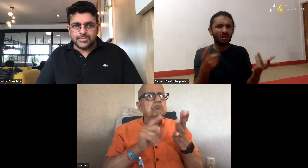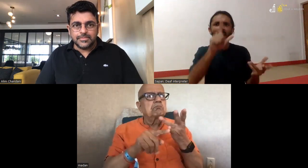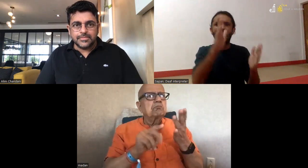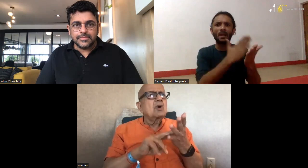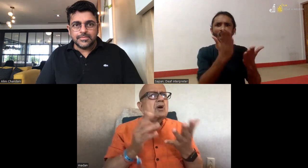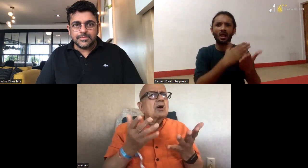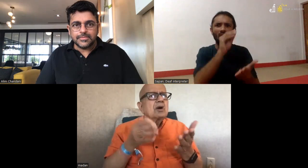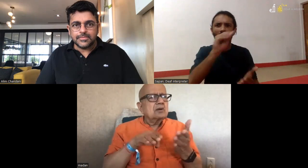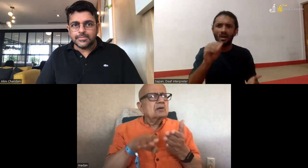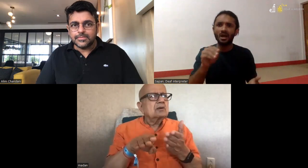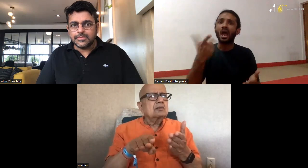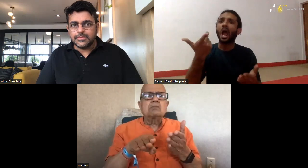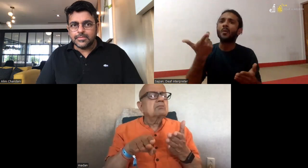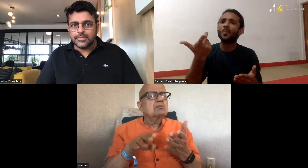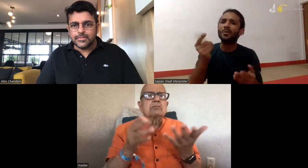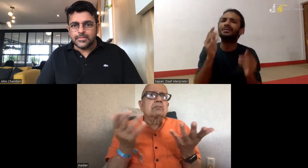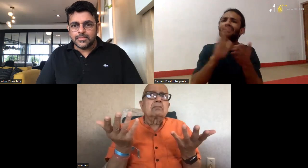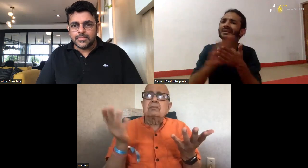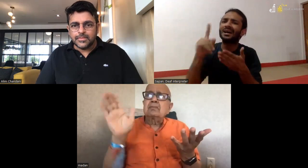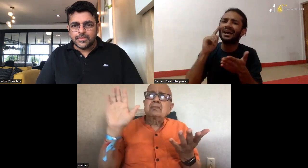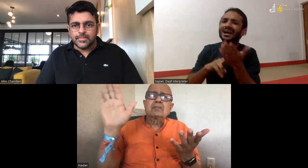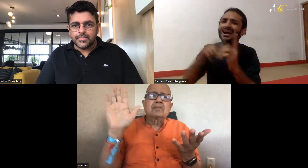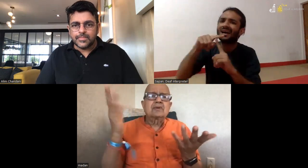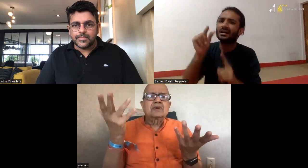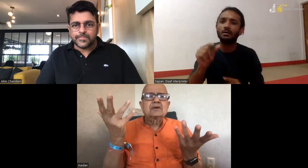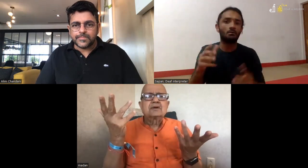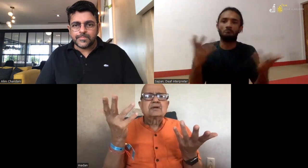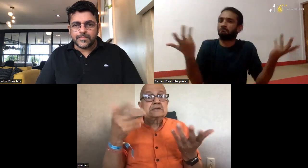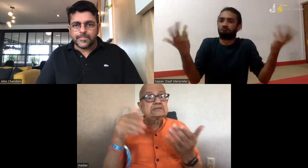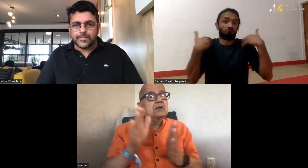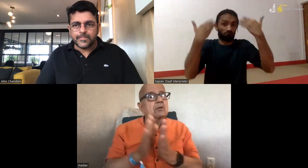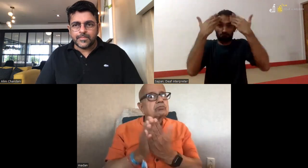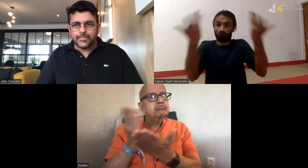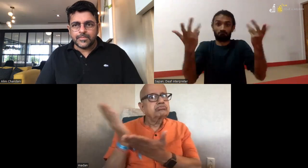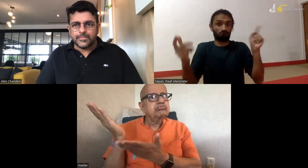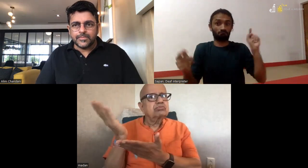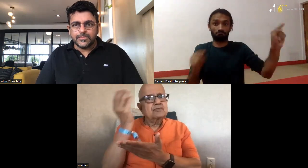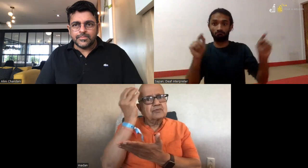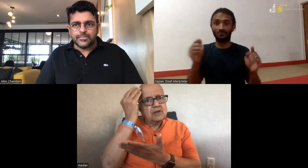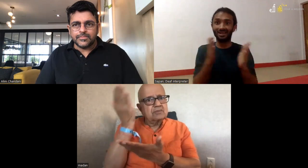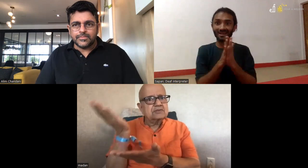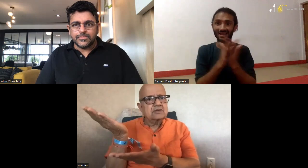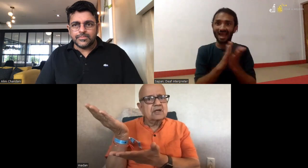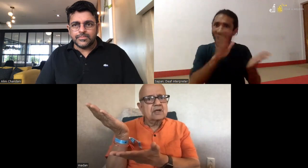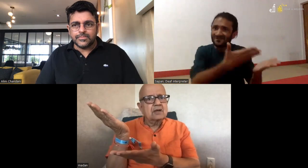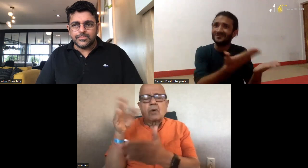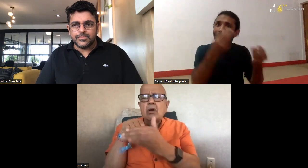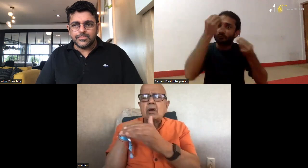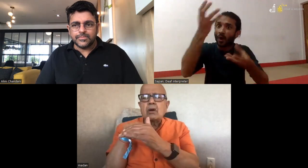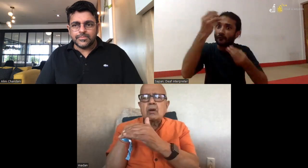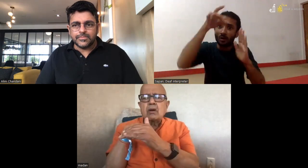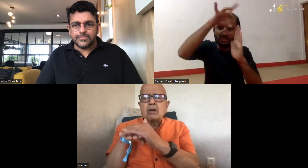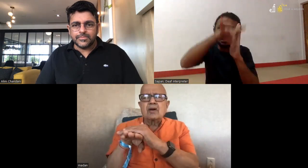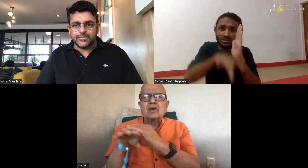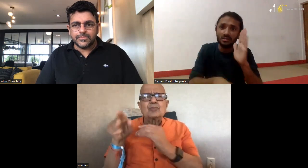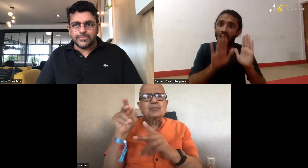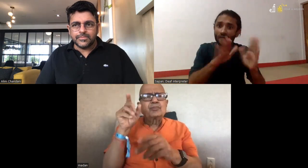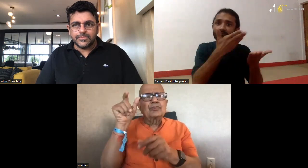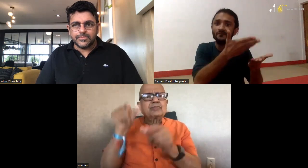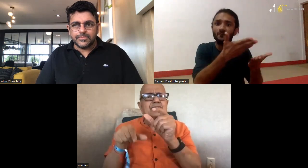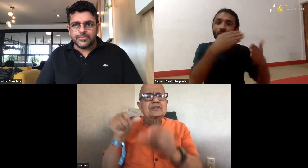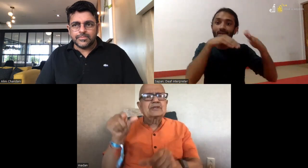off. So they have been converted into a library. We don't know what the rationale and the reasoning has been